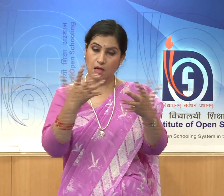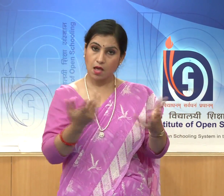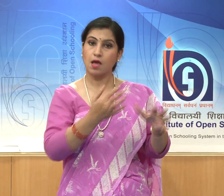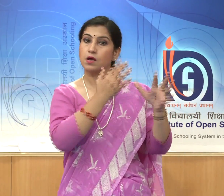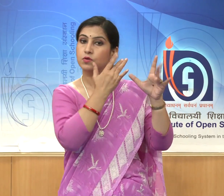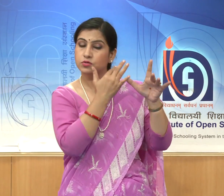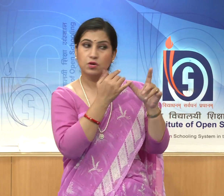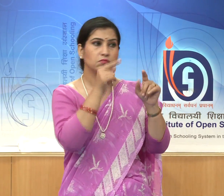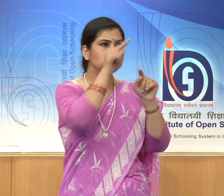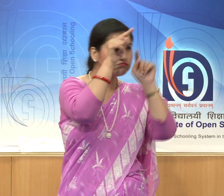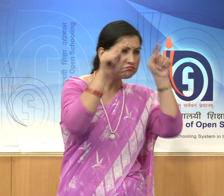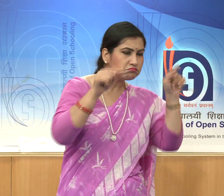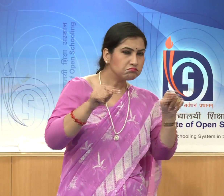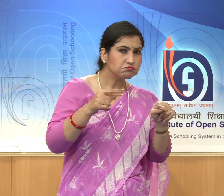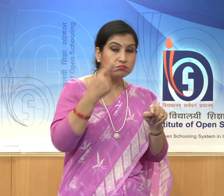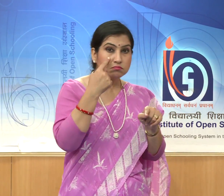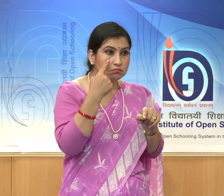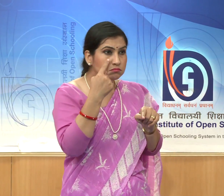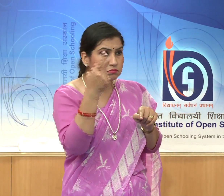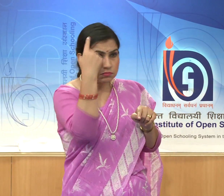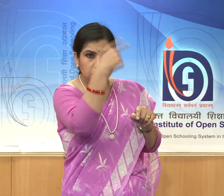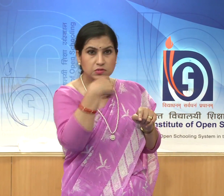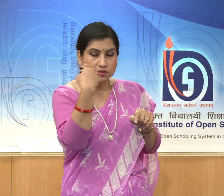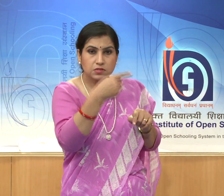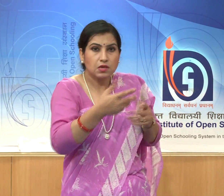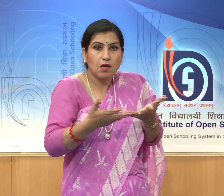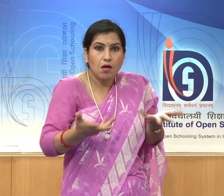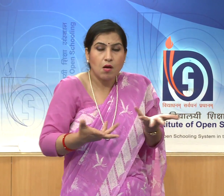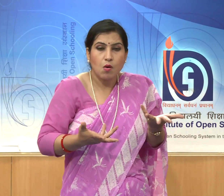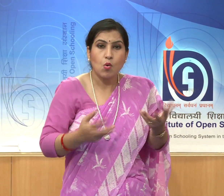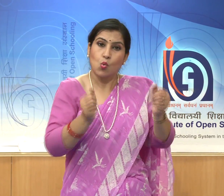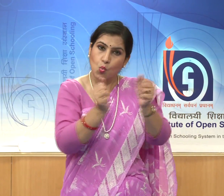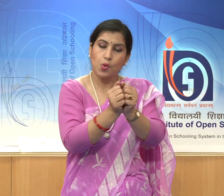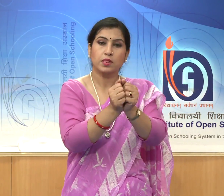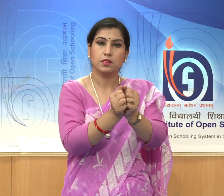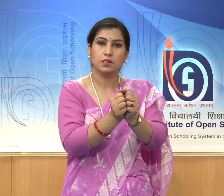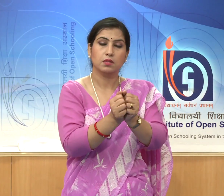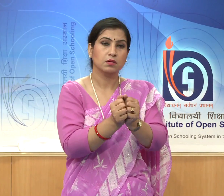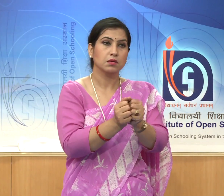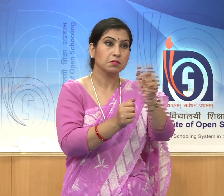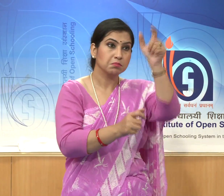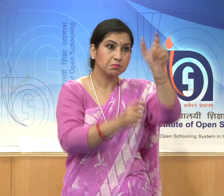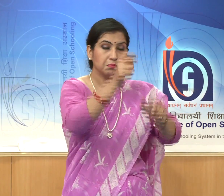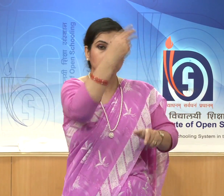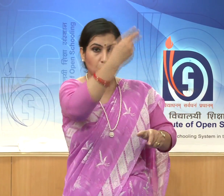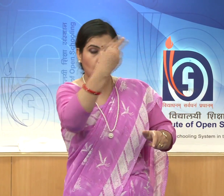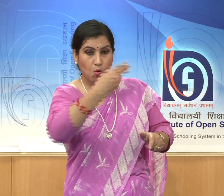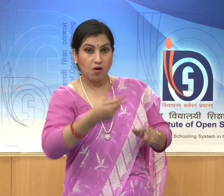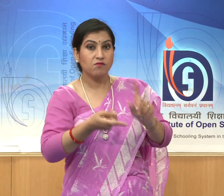Krishna are seen along with characters